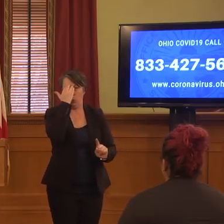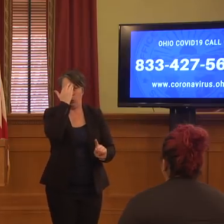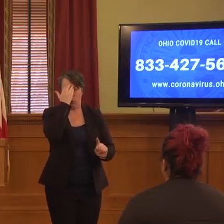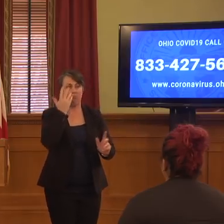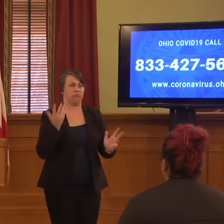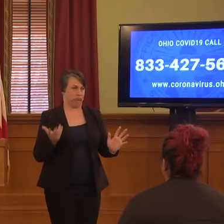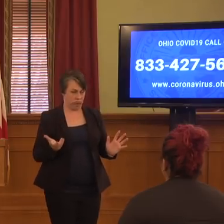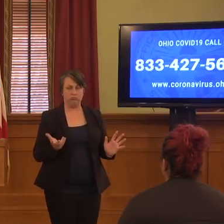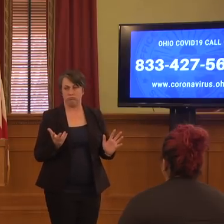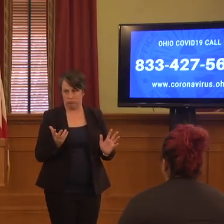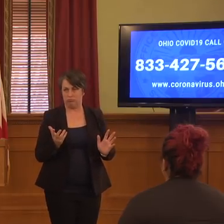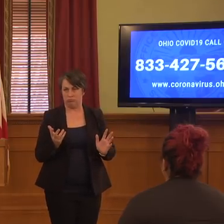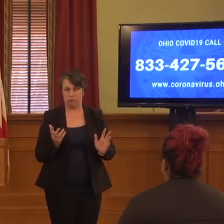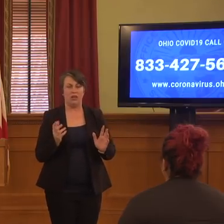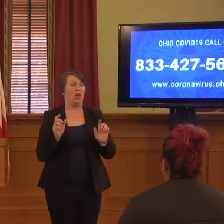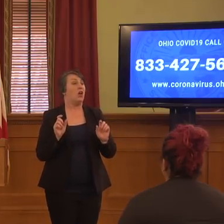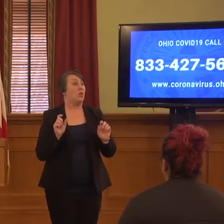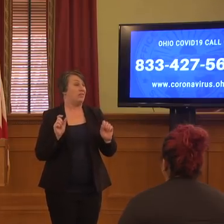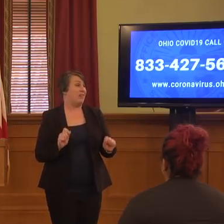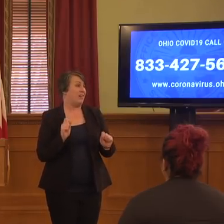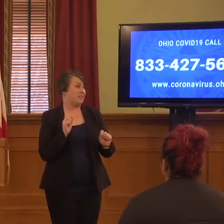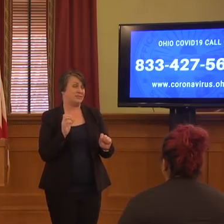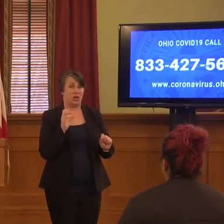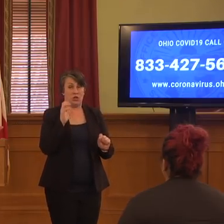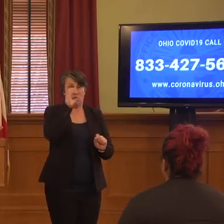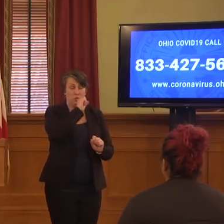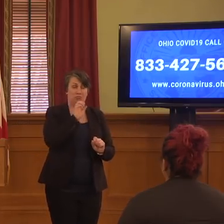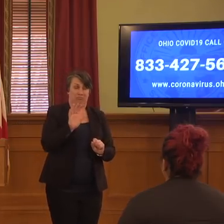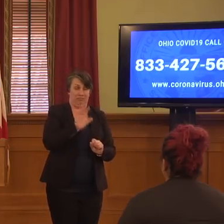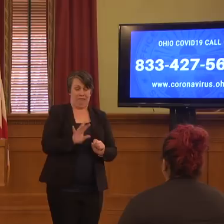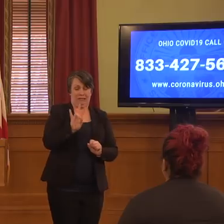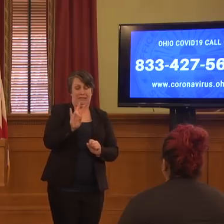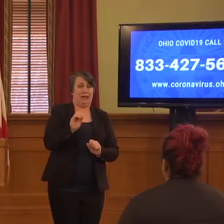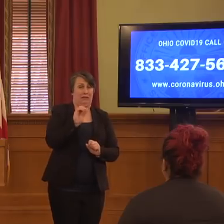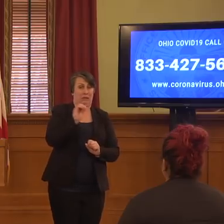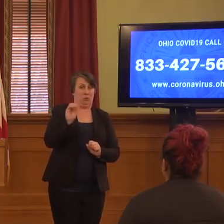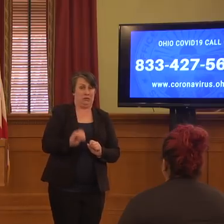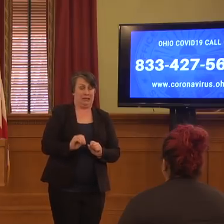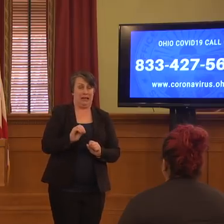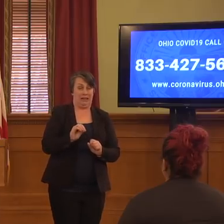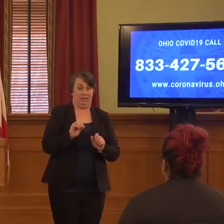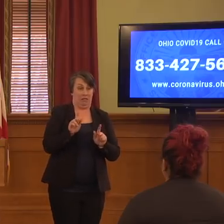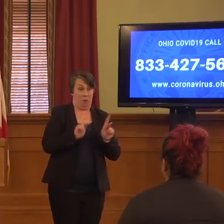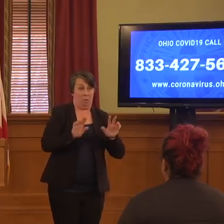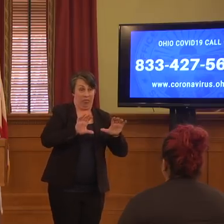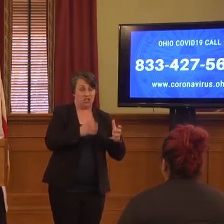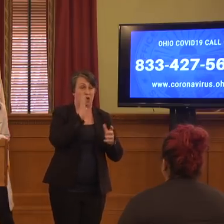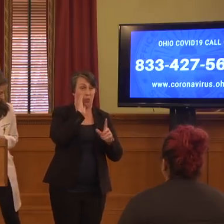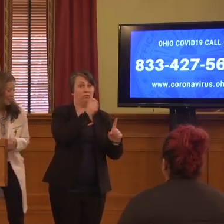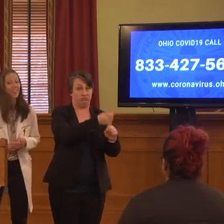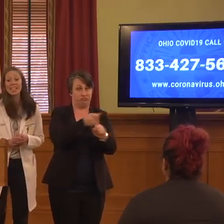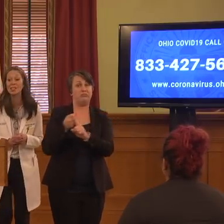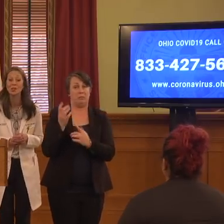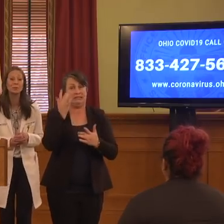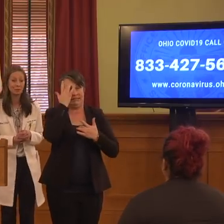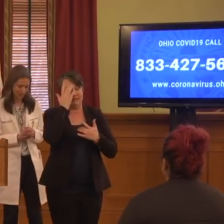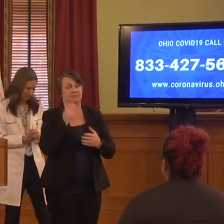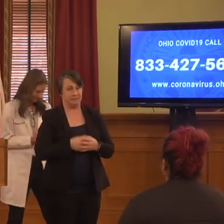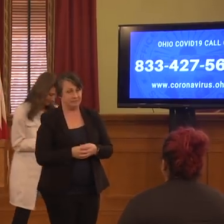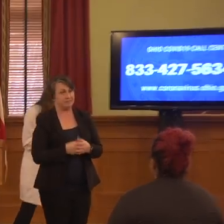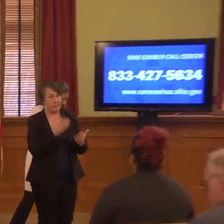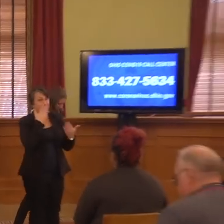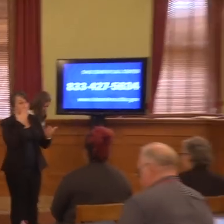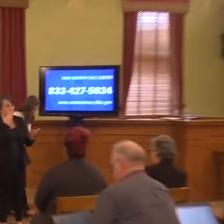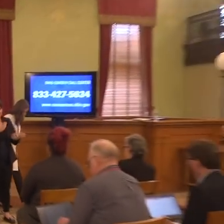40, upward of 70% that it's going to spread amongst us, and we'll assume it is here. Thank you all very much. Thank you.